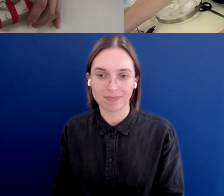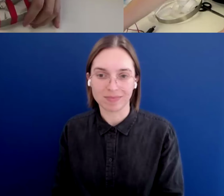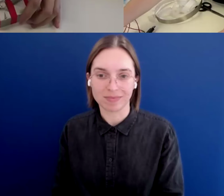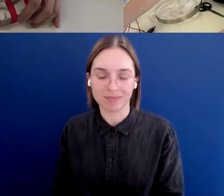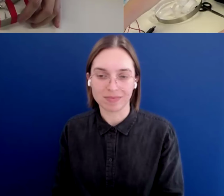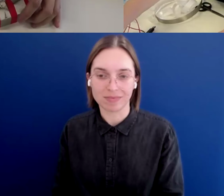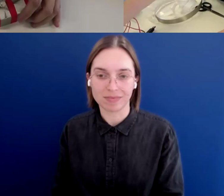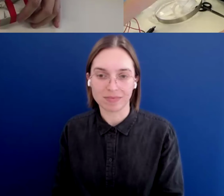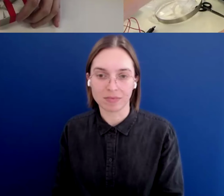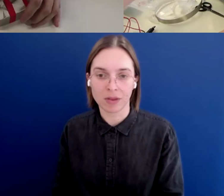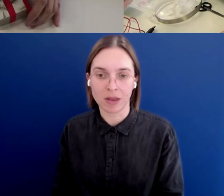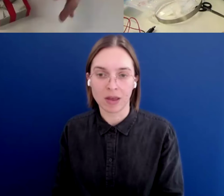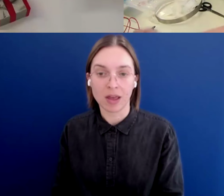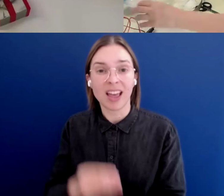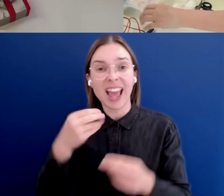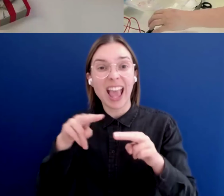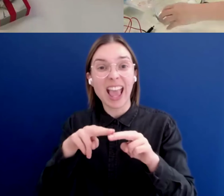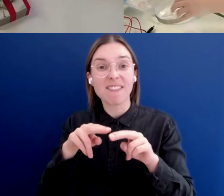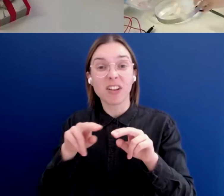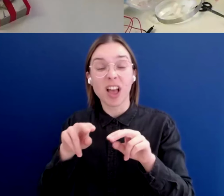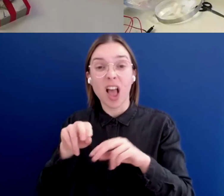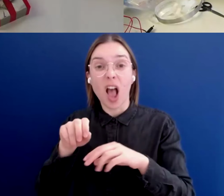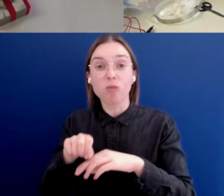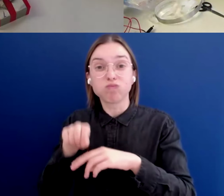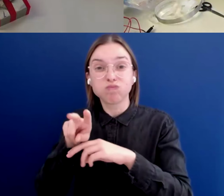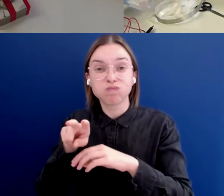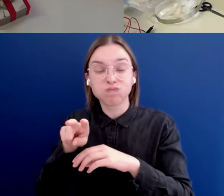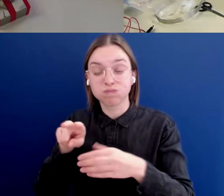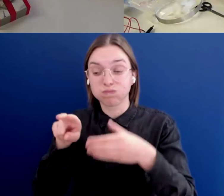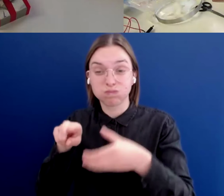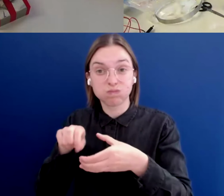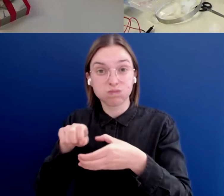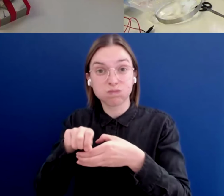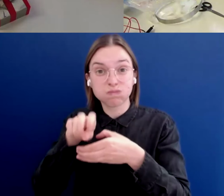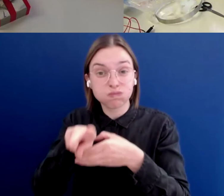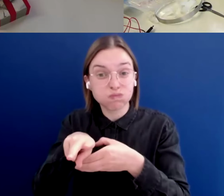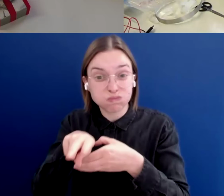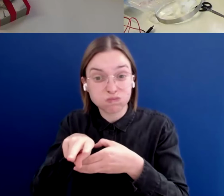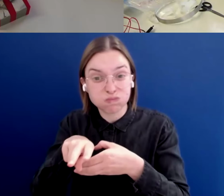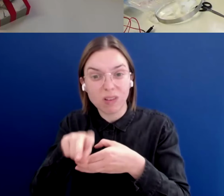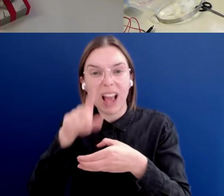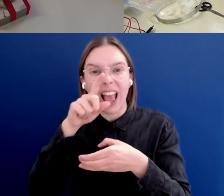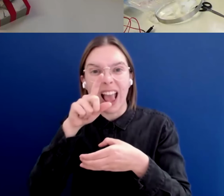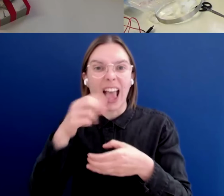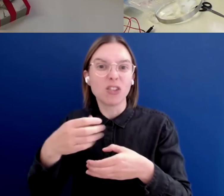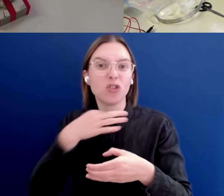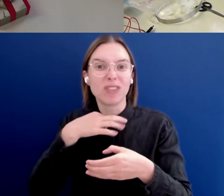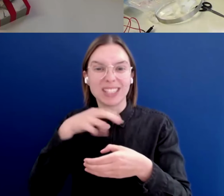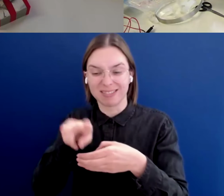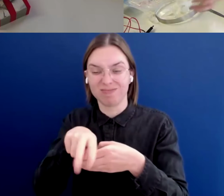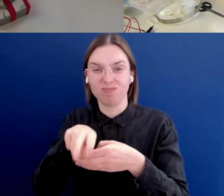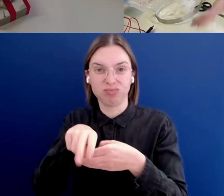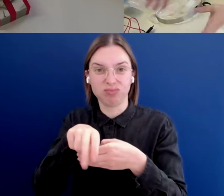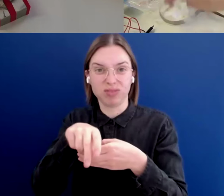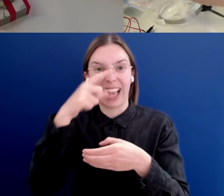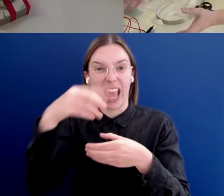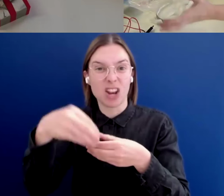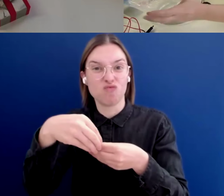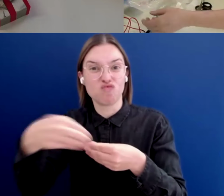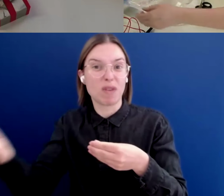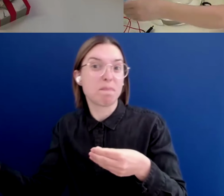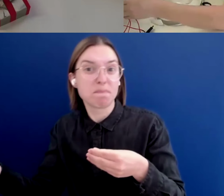off. Having said that, look, they are not super robust. I have different versions. So depending on